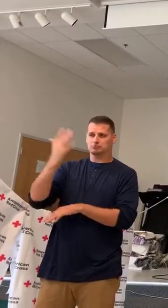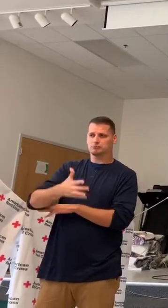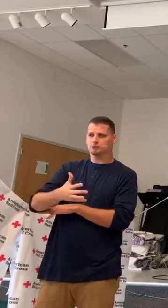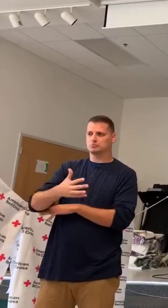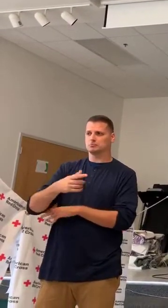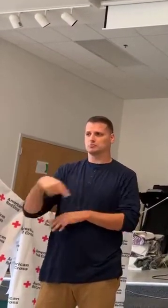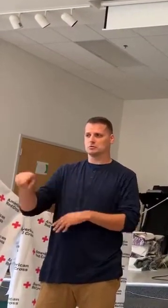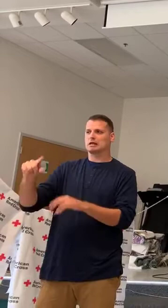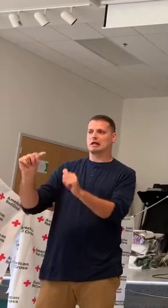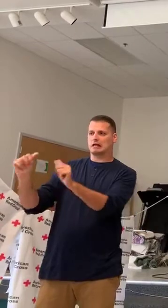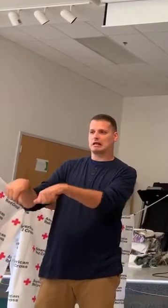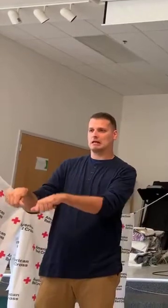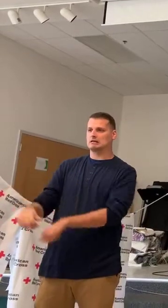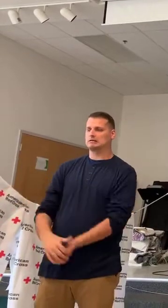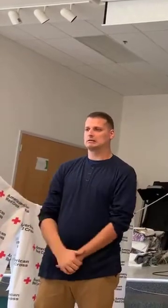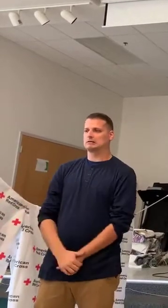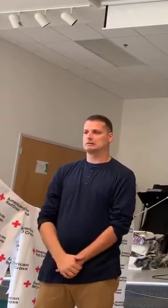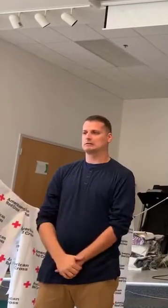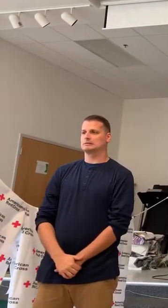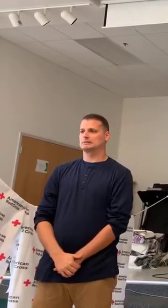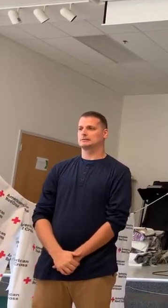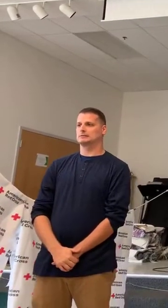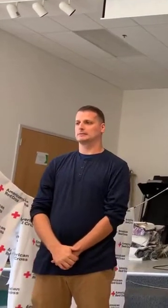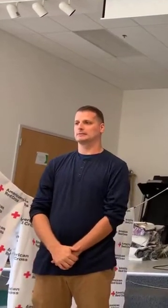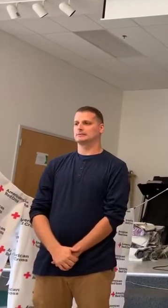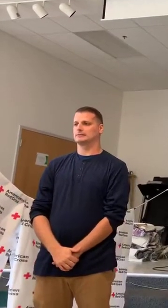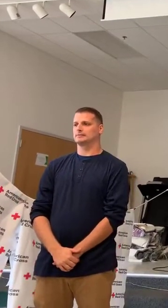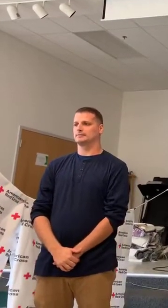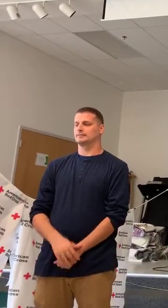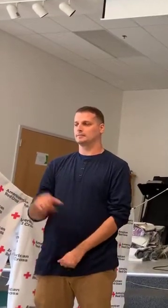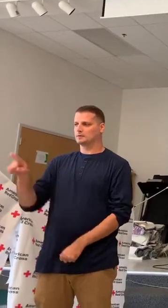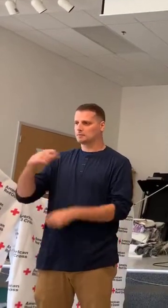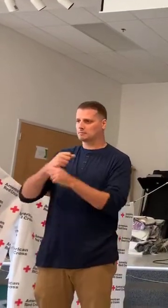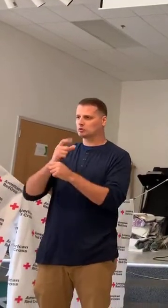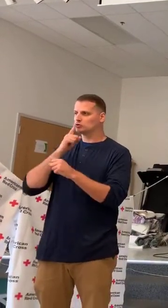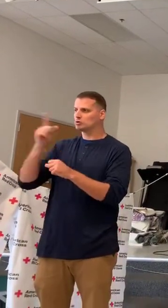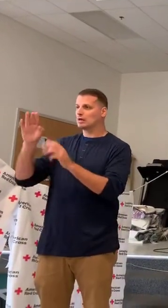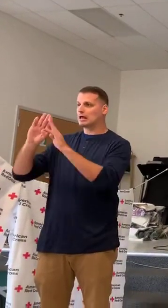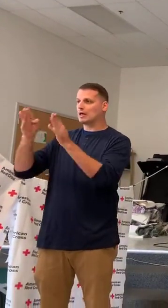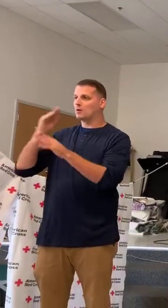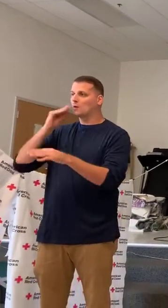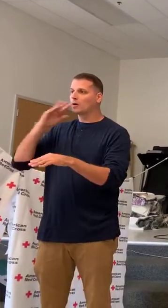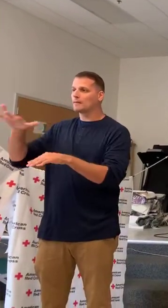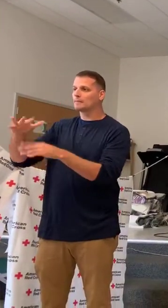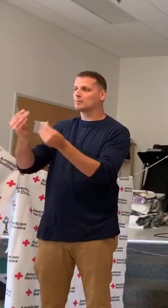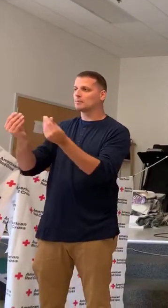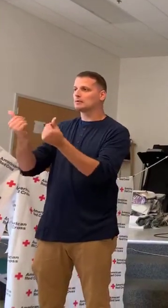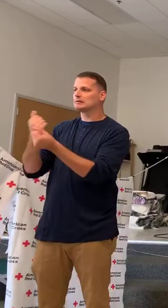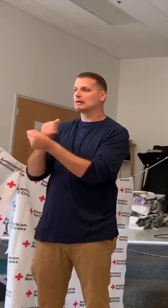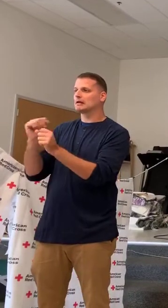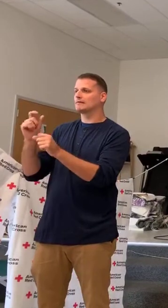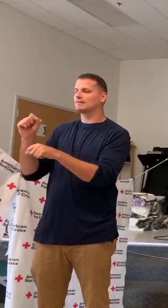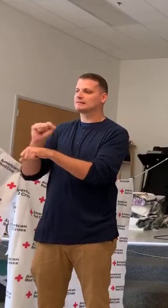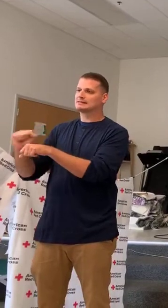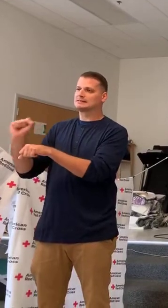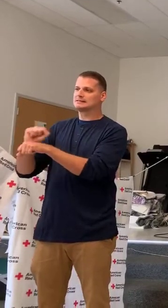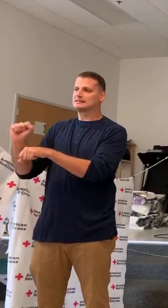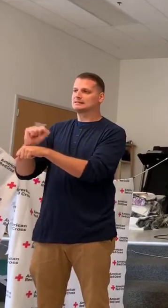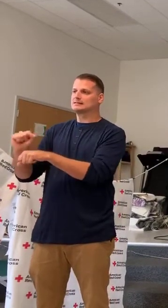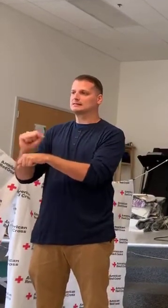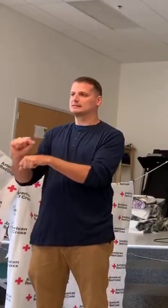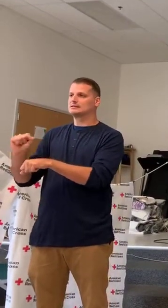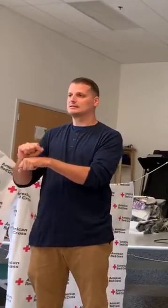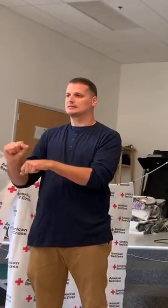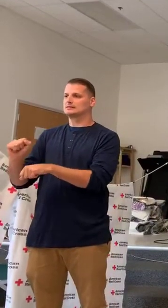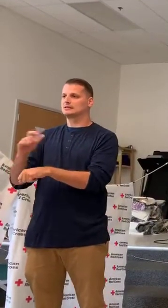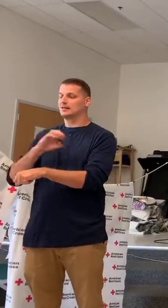can brushwhack the highway, you can make your area safe for your family, but it takes work and not everybody has the manpower, time, and energy to do it. And I agree